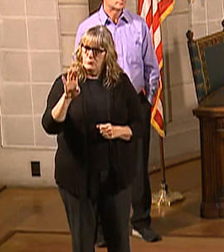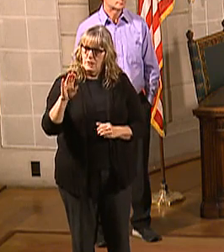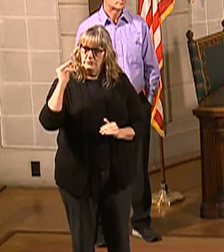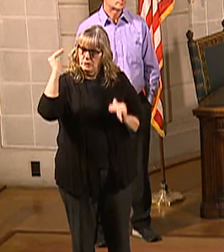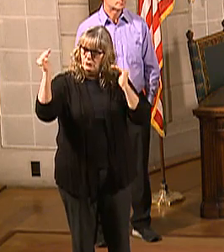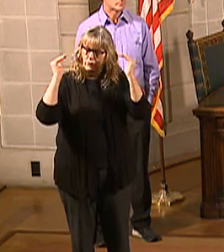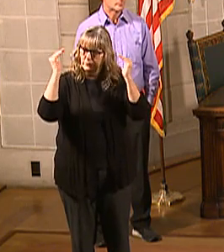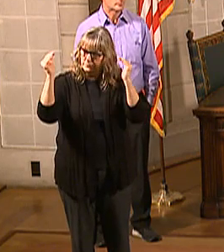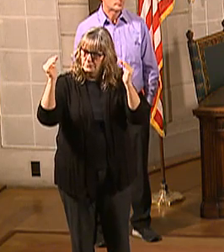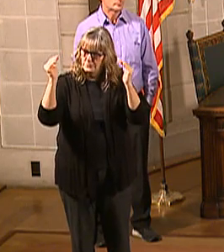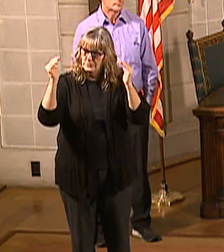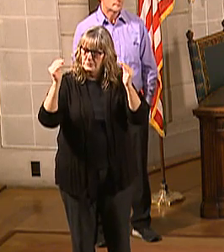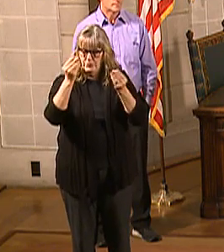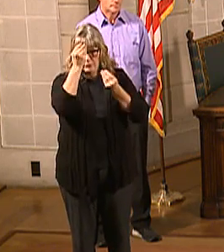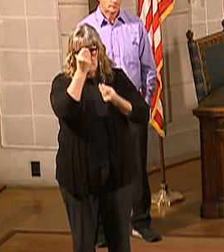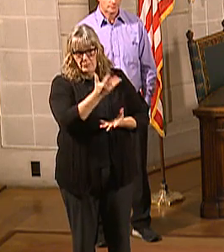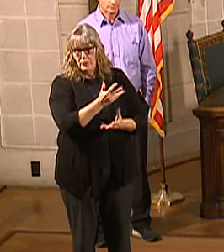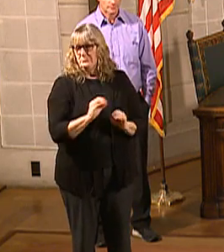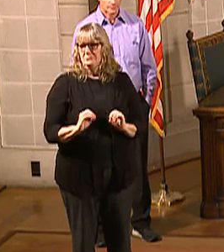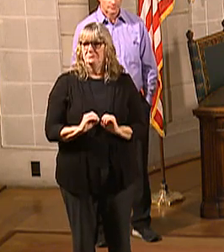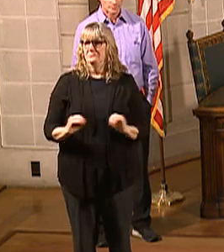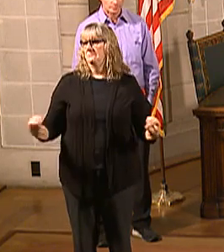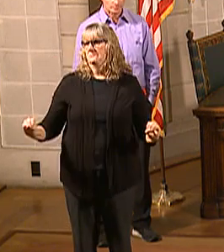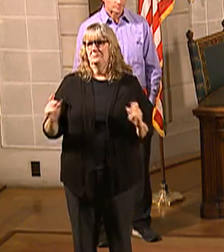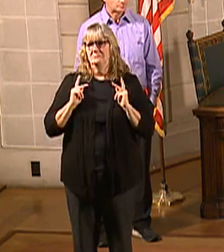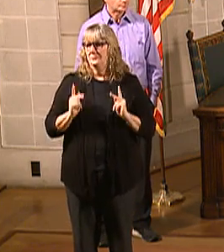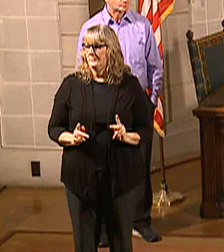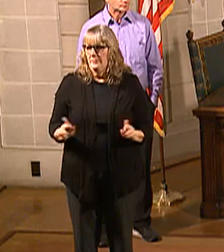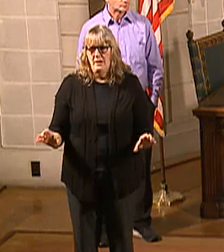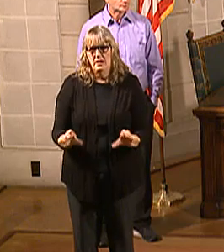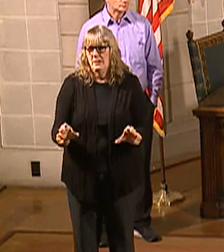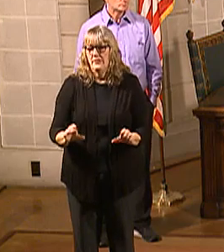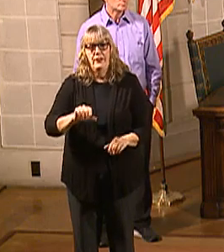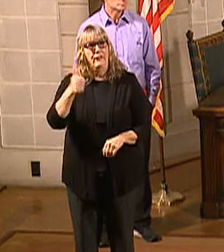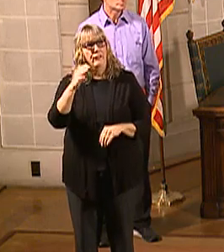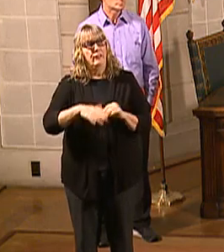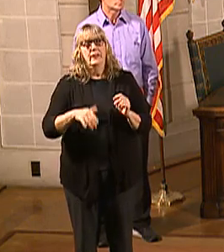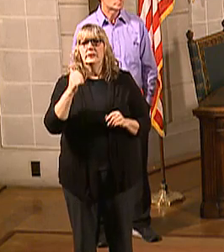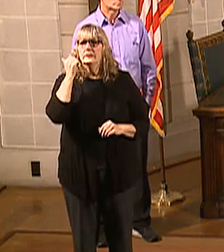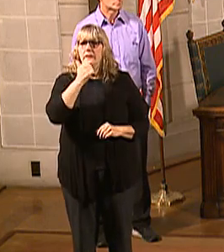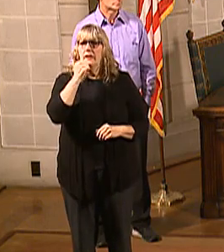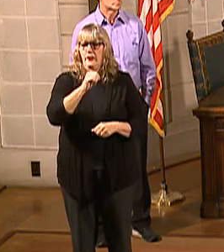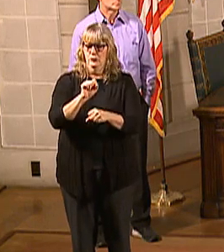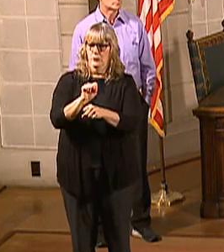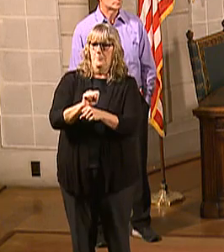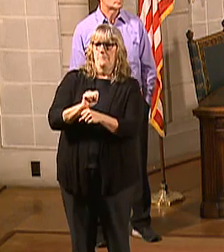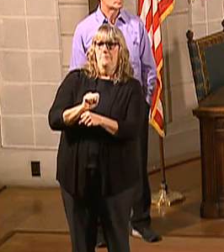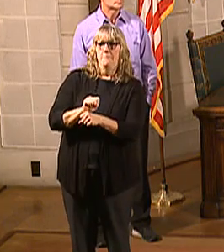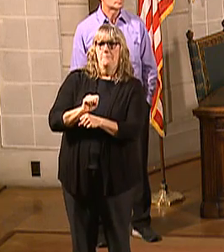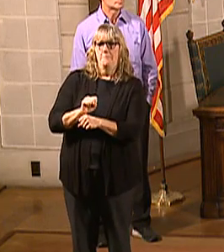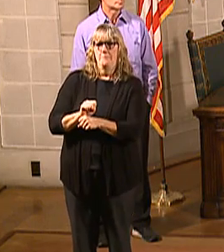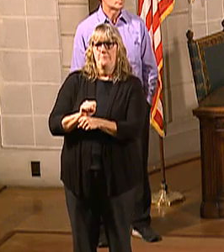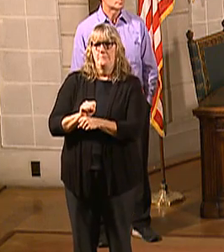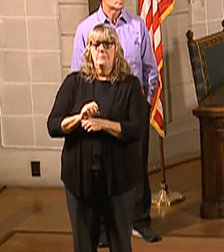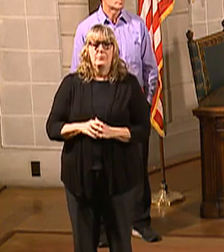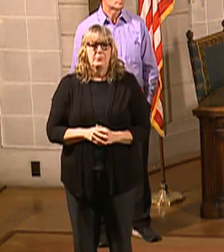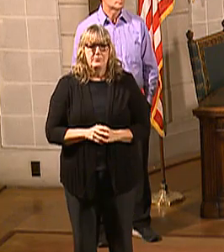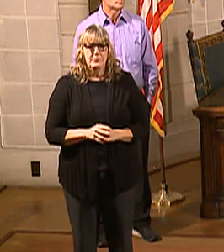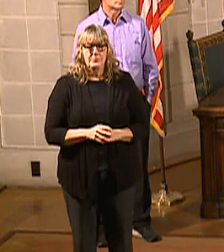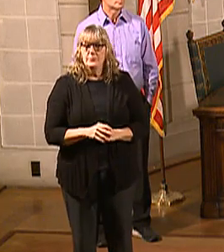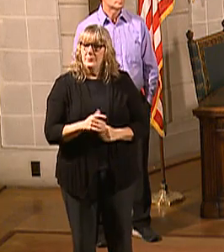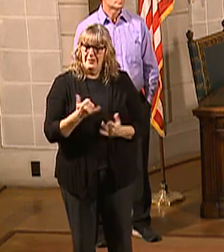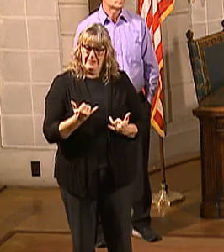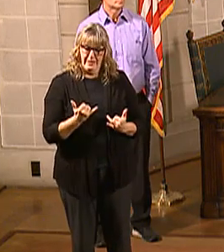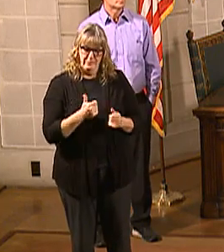adults reported doing no physical activity other than their daily job activities. According to the